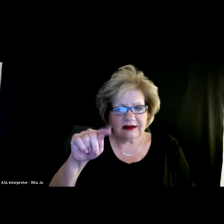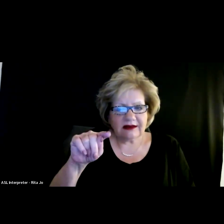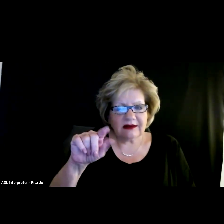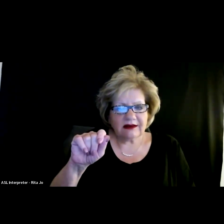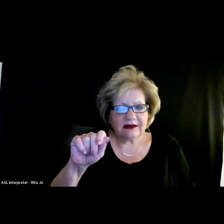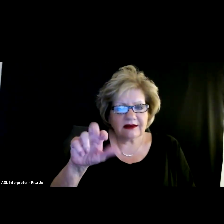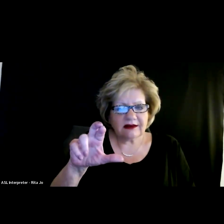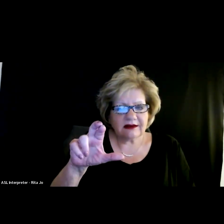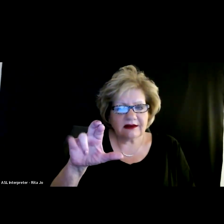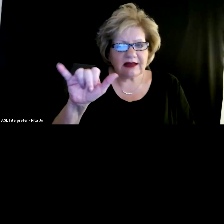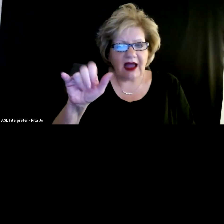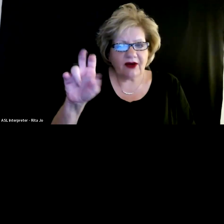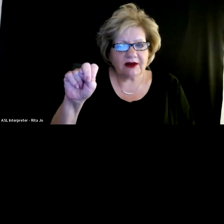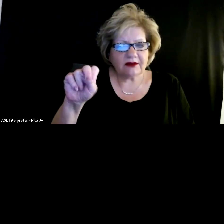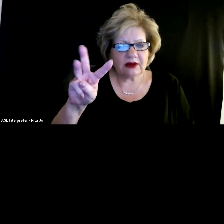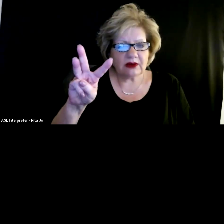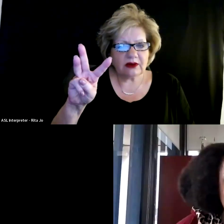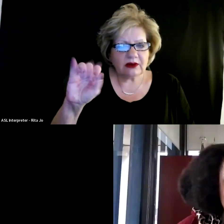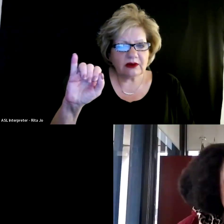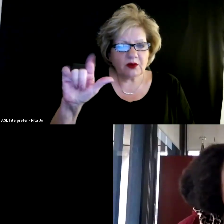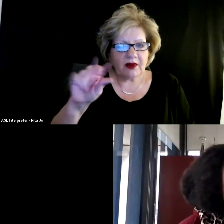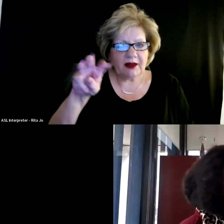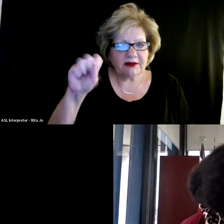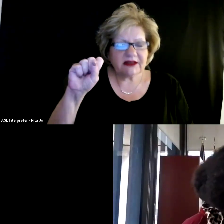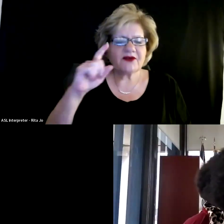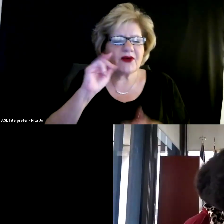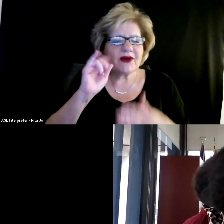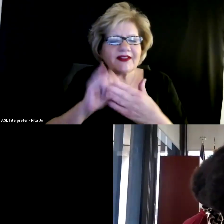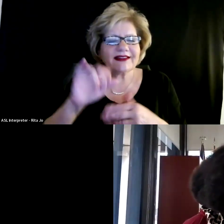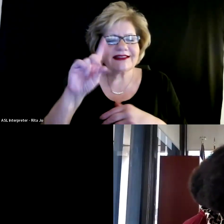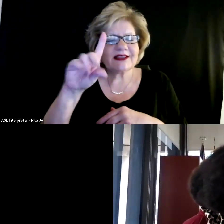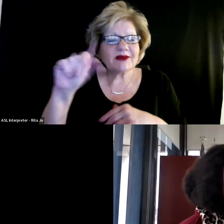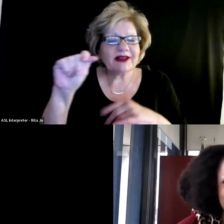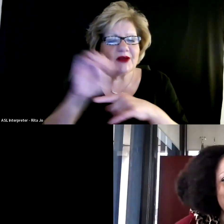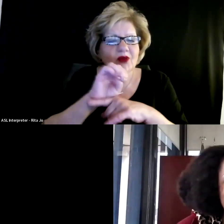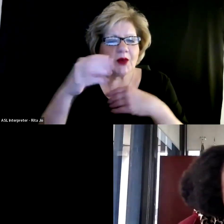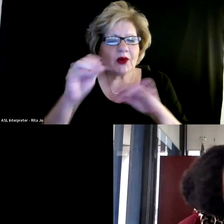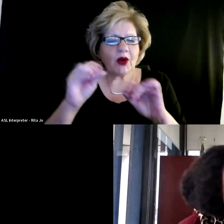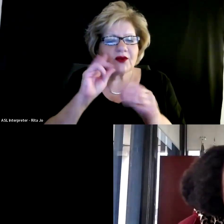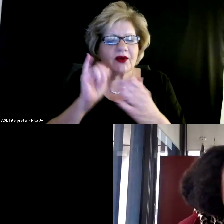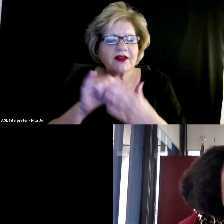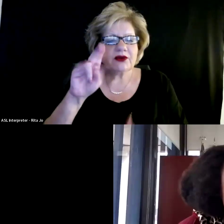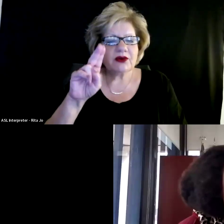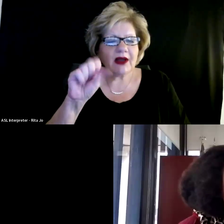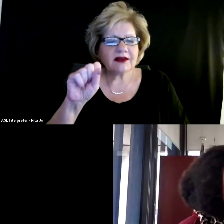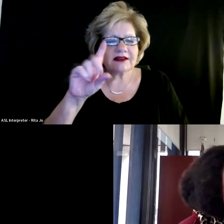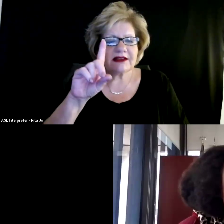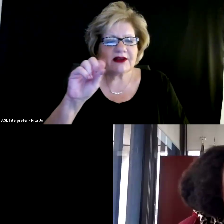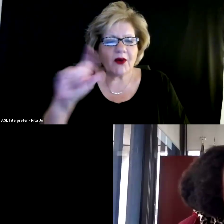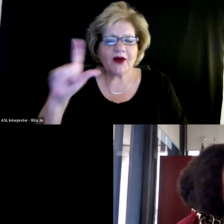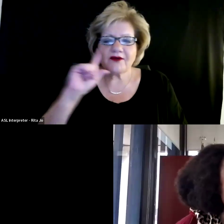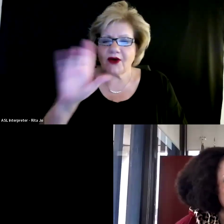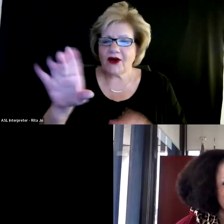for the Disability Employment Policy Office at the U.S. Department of Labor, and to provide her opening